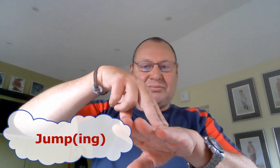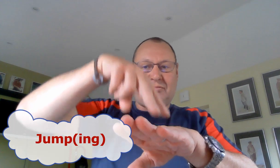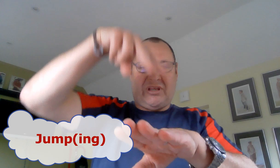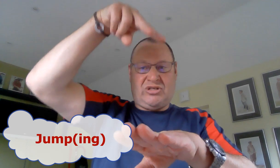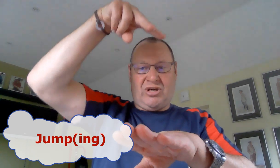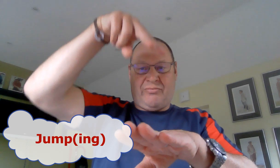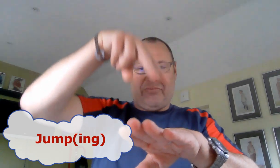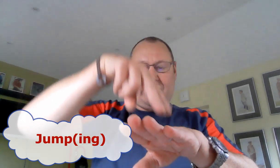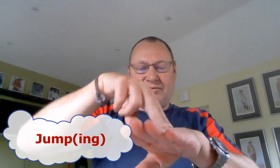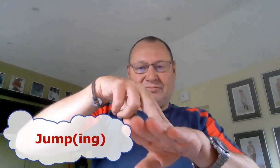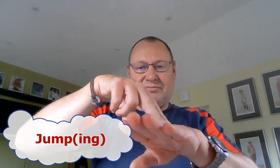Jump.